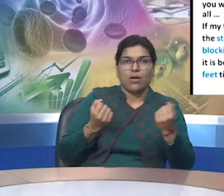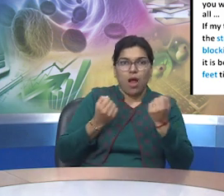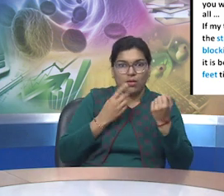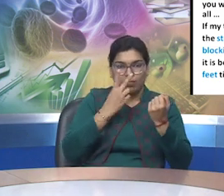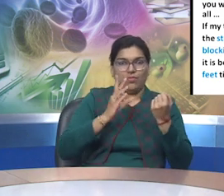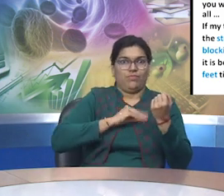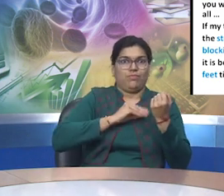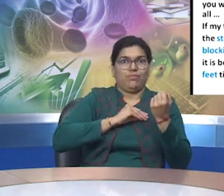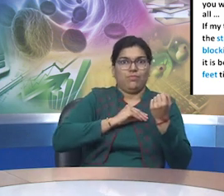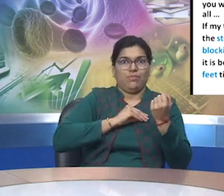I am